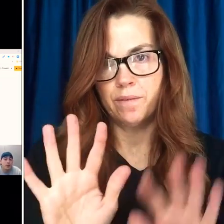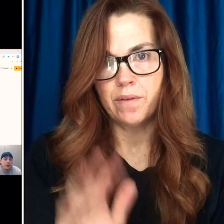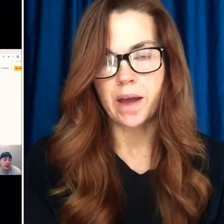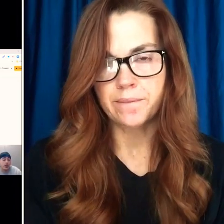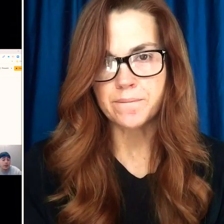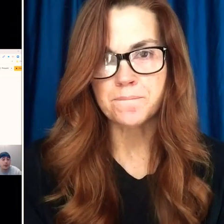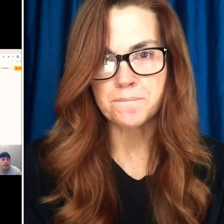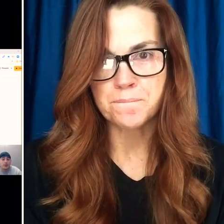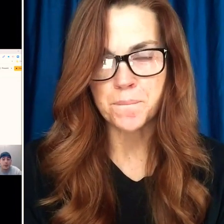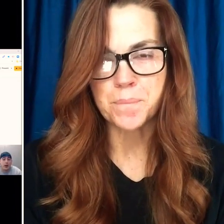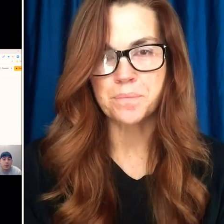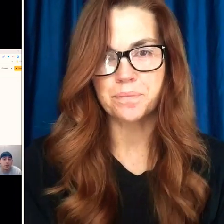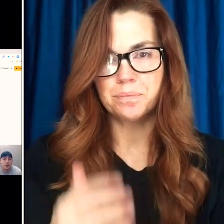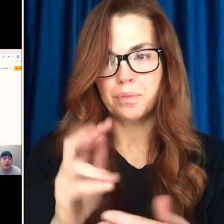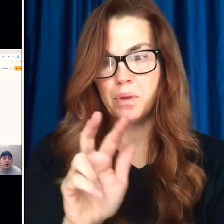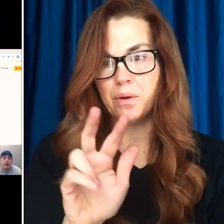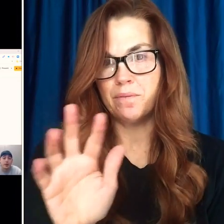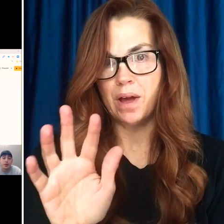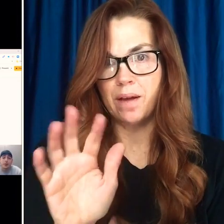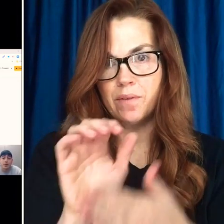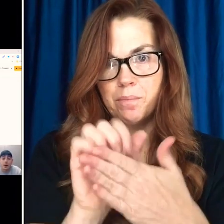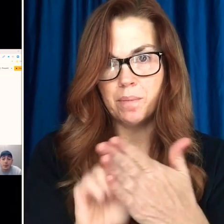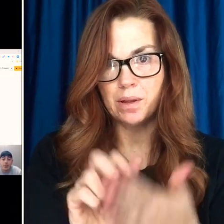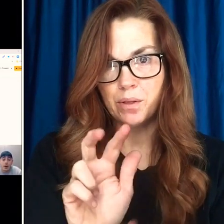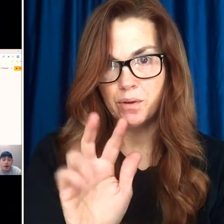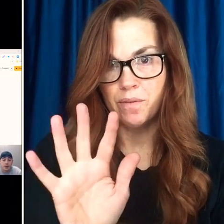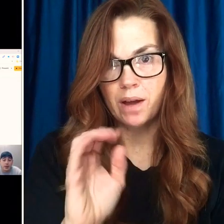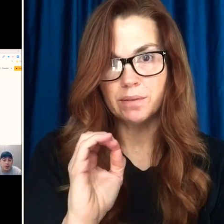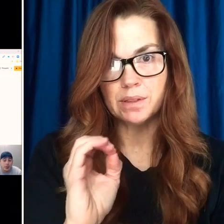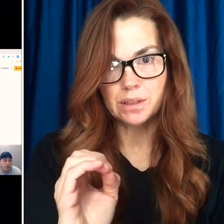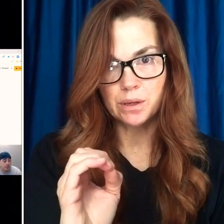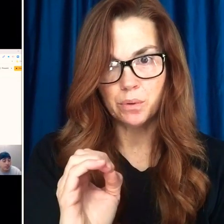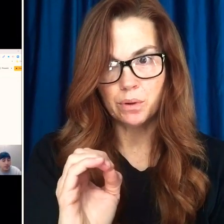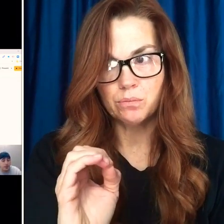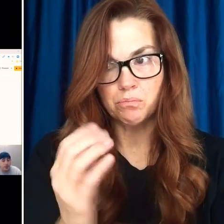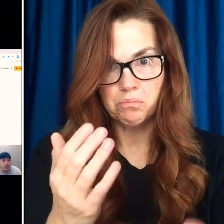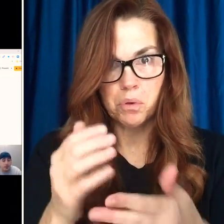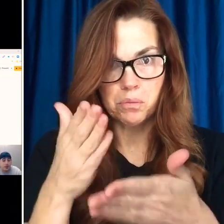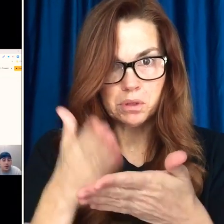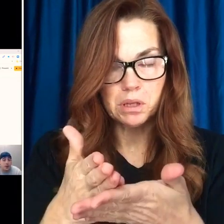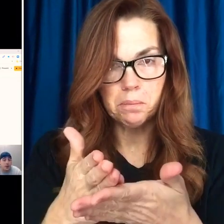into 35 7 times. 7 times 5 gives me